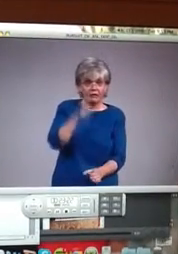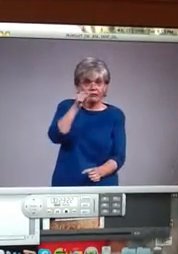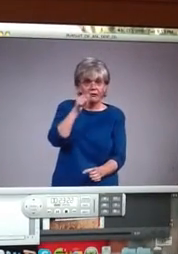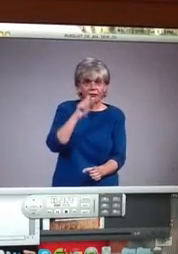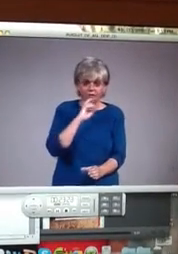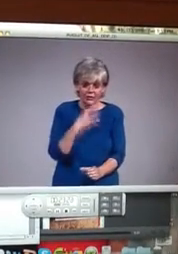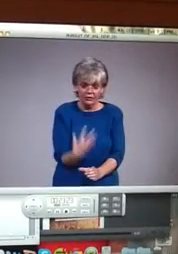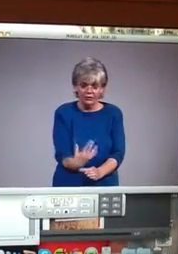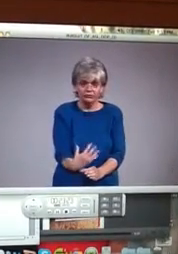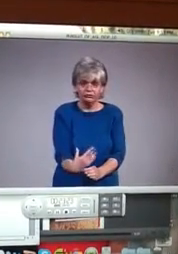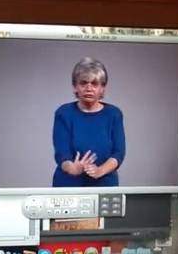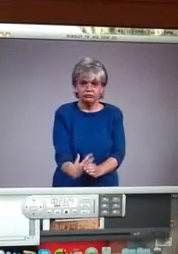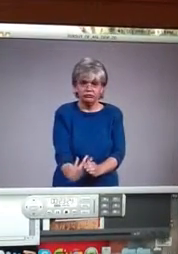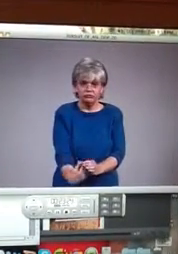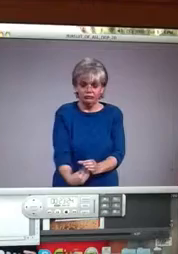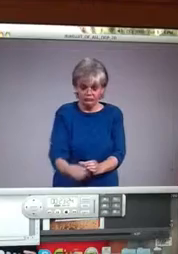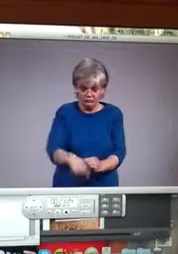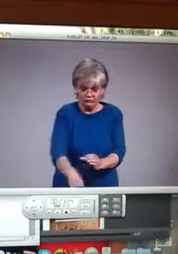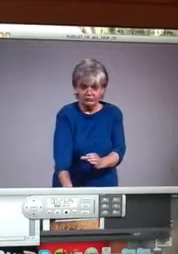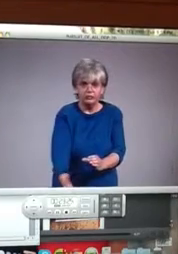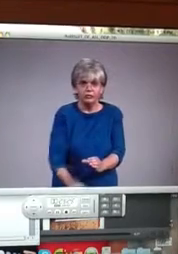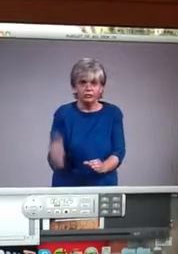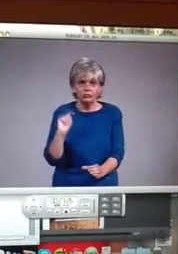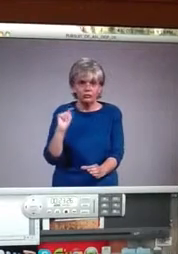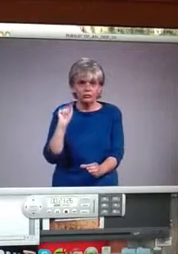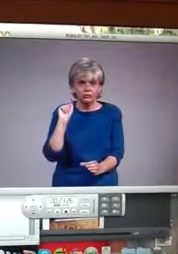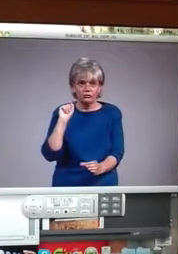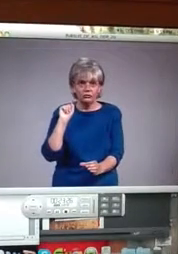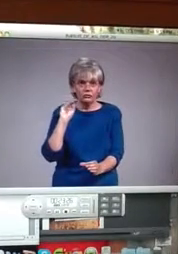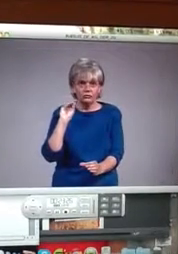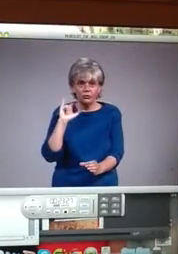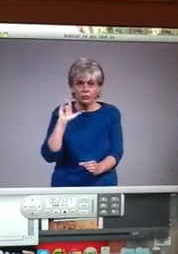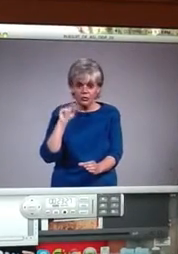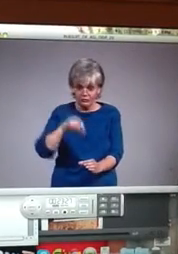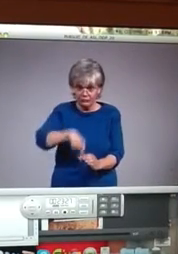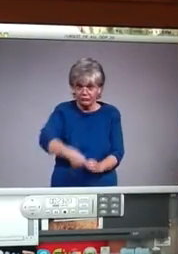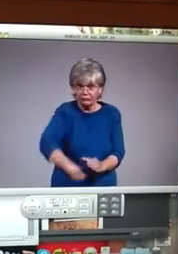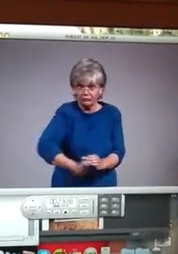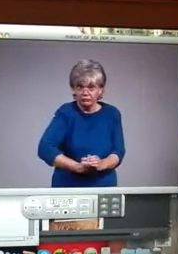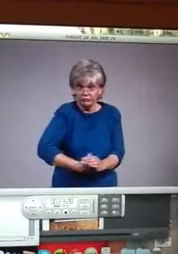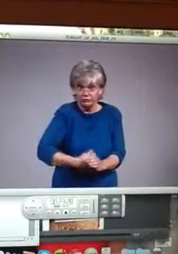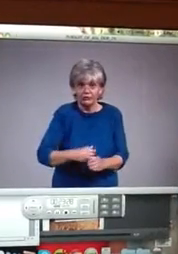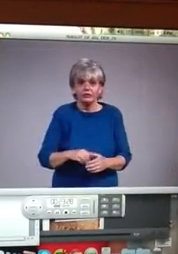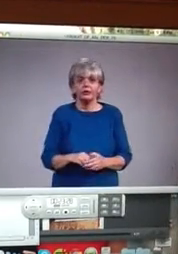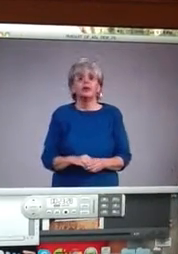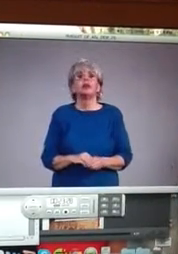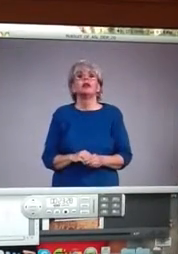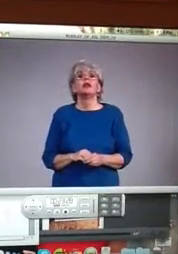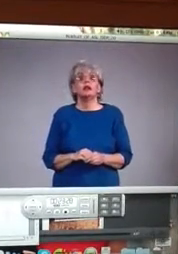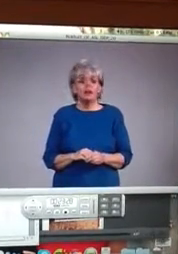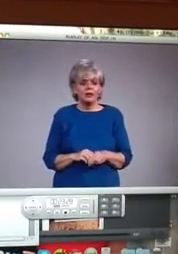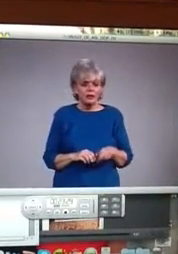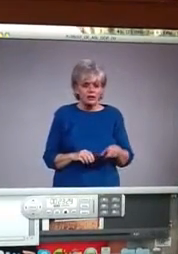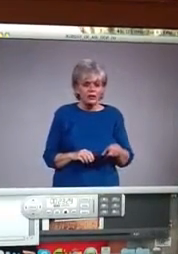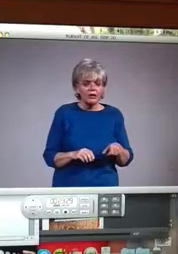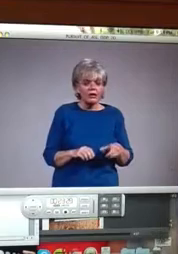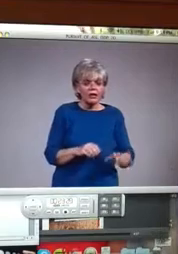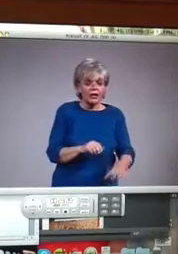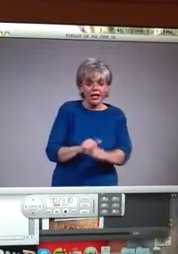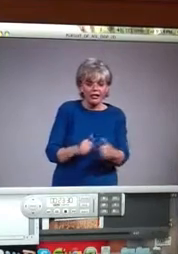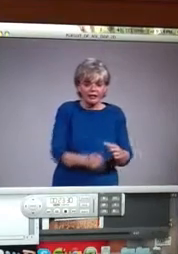the plug opens and water goes out down into the toilet.